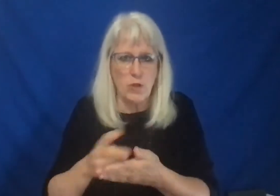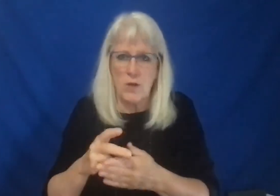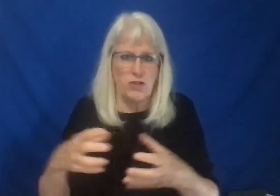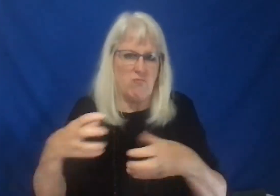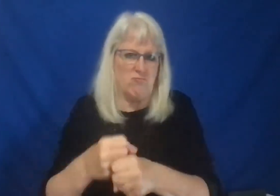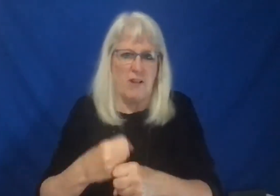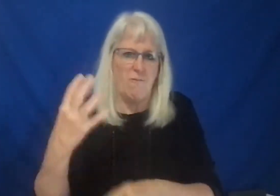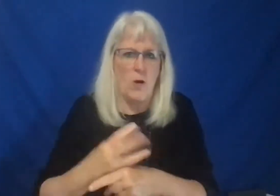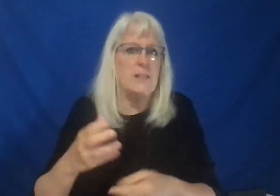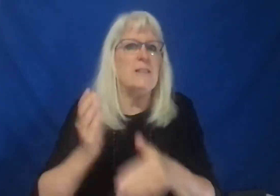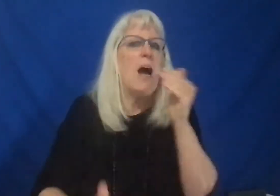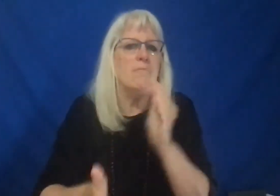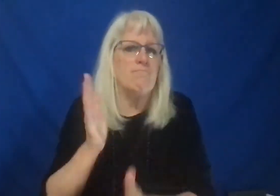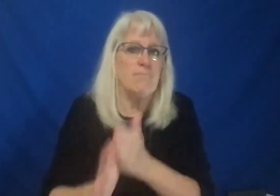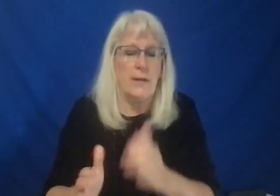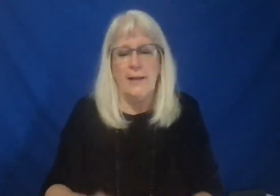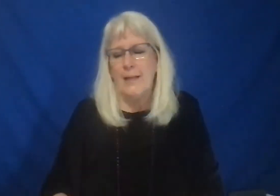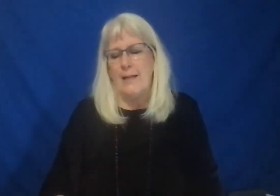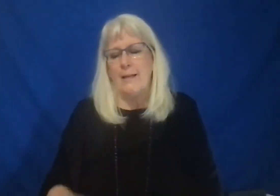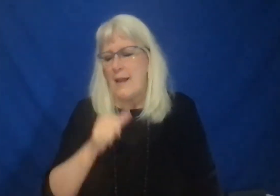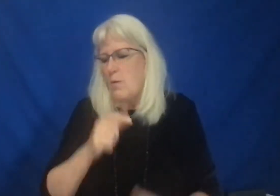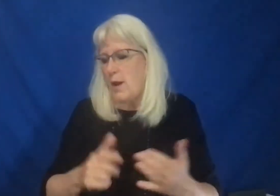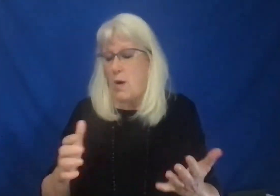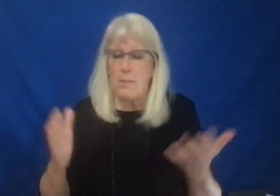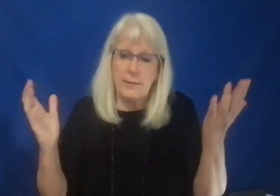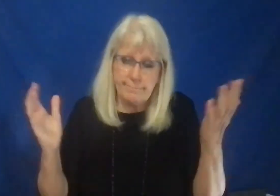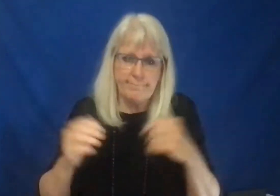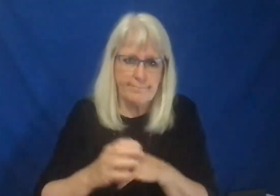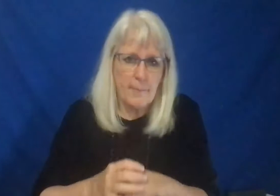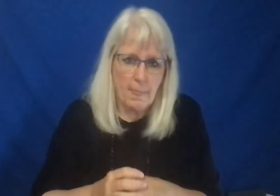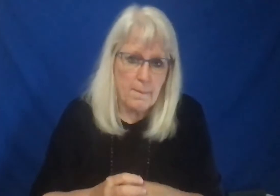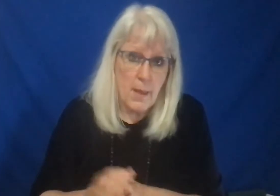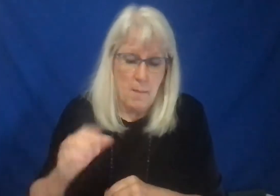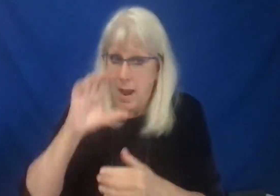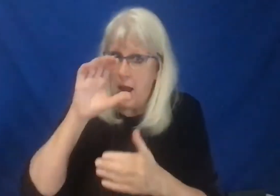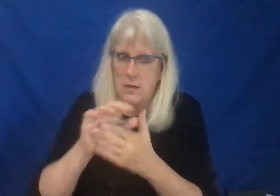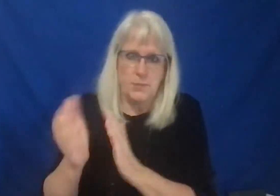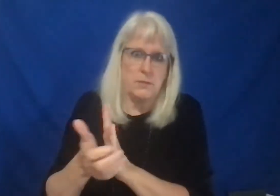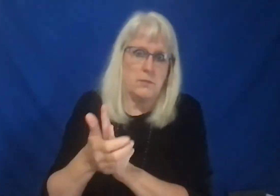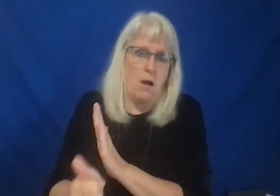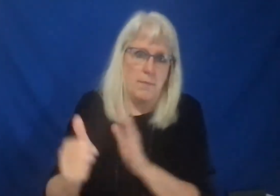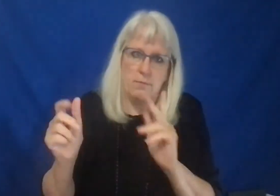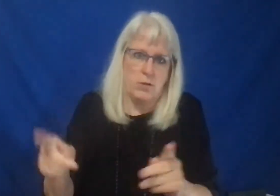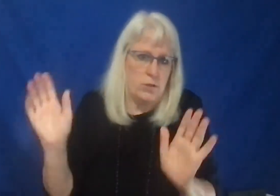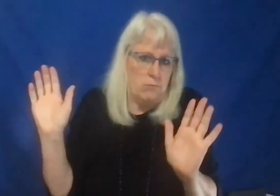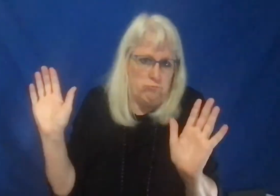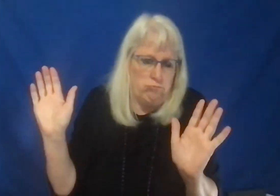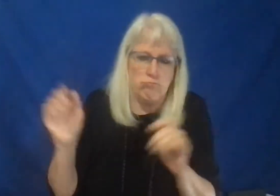And then it also applies to really, little itty bitty things. My husband is the most competent person in the world. And sometimes he just sort